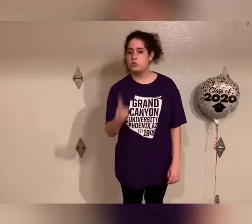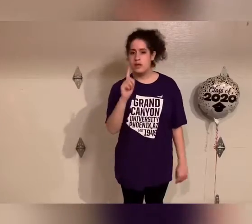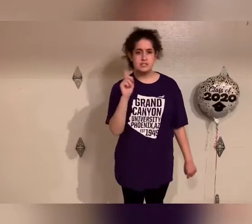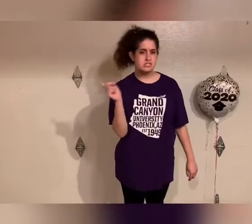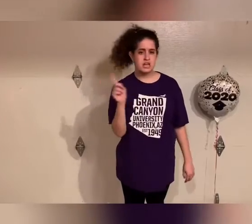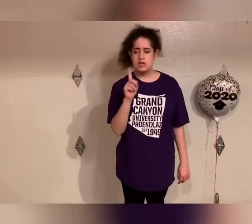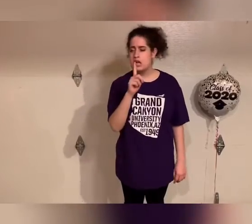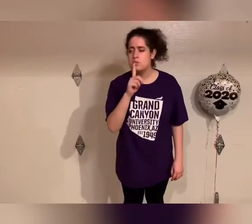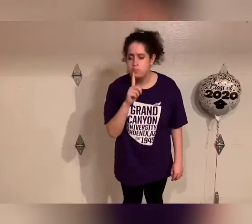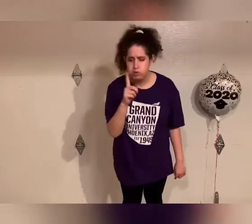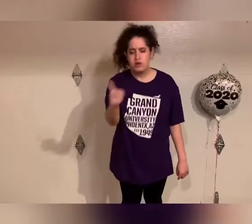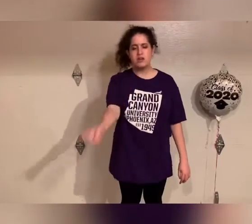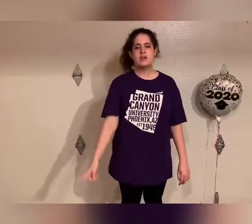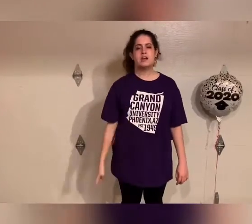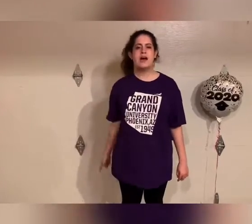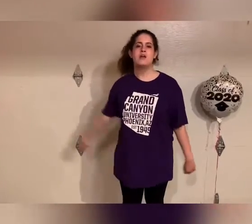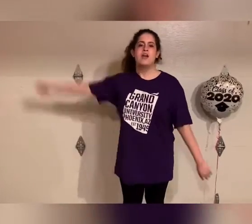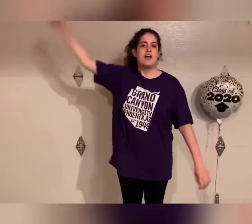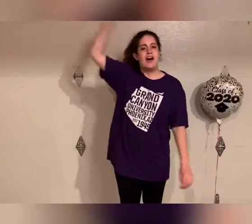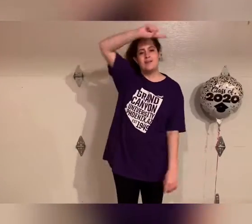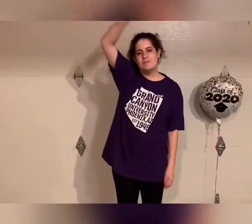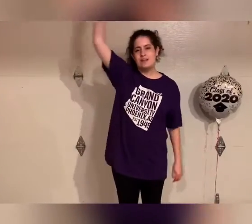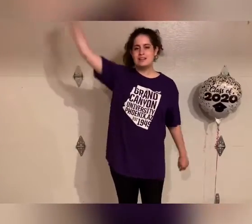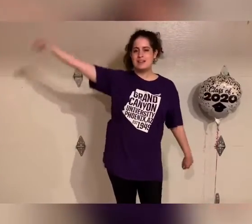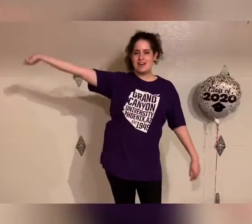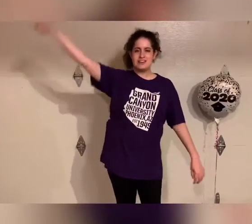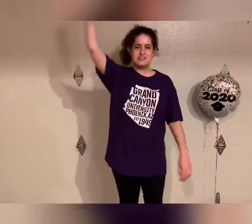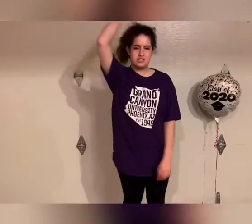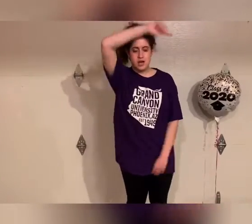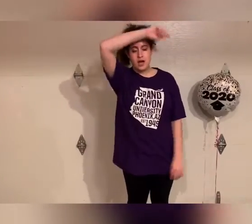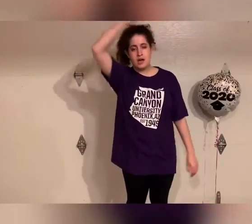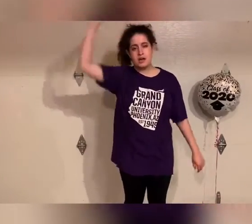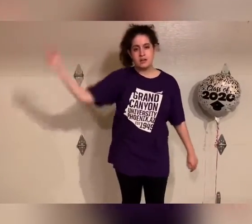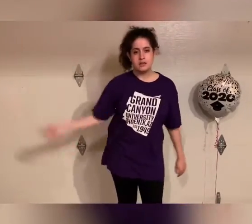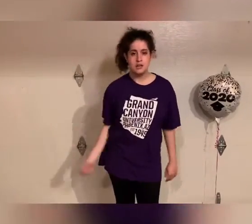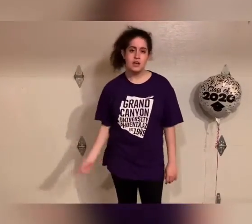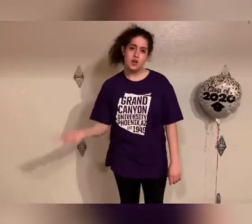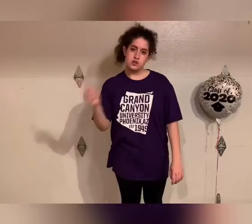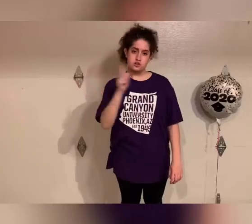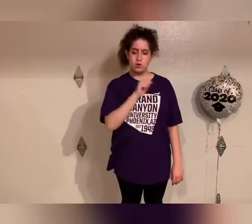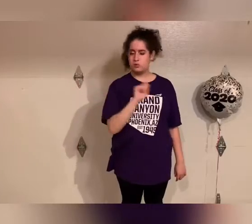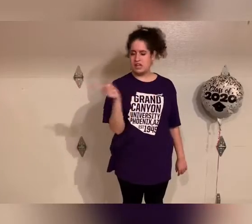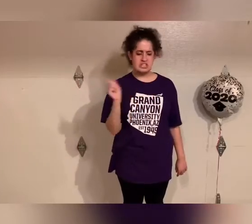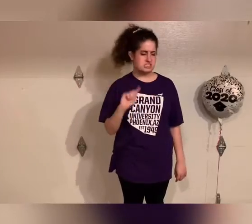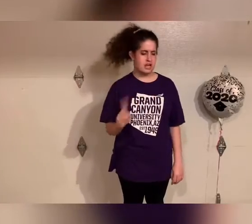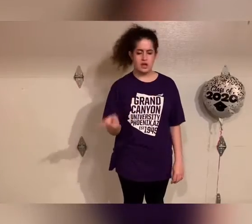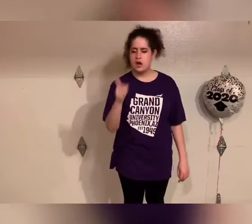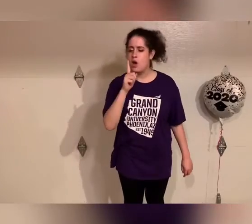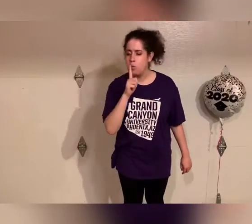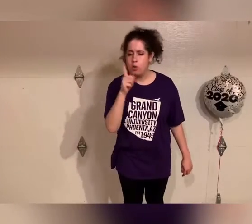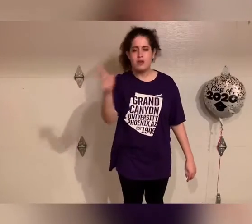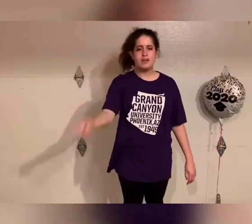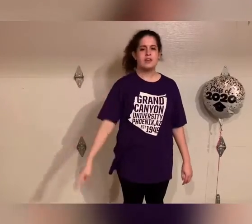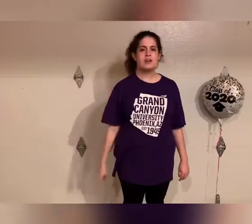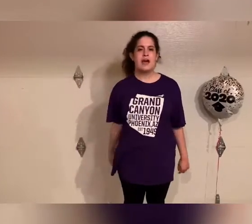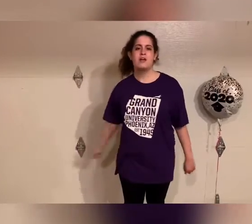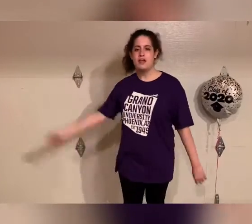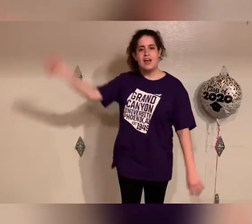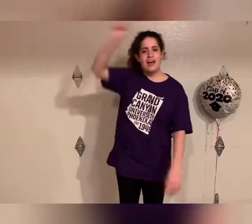let Satan put it out. I'm gonna let it shine. Don't let Satan put it out. I'm